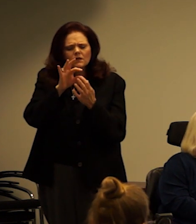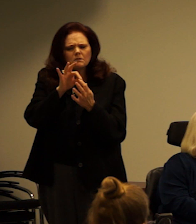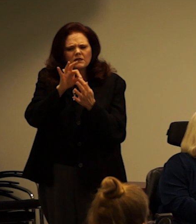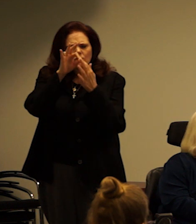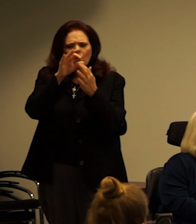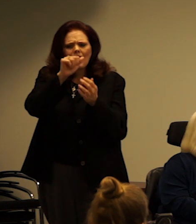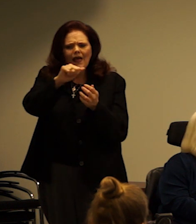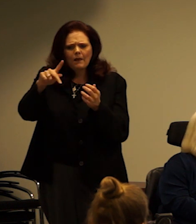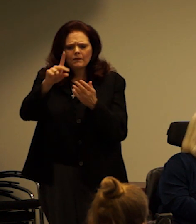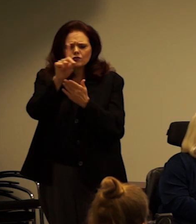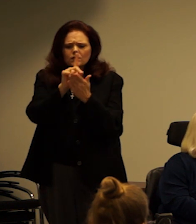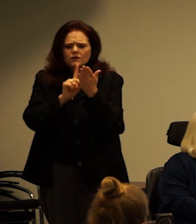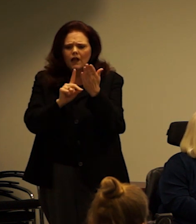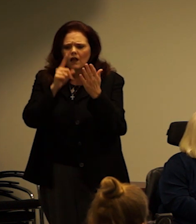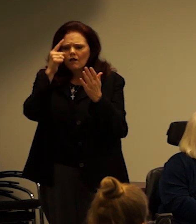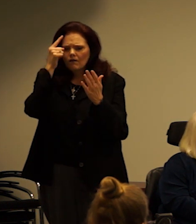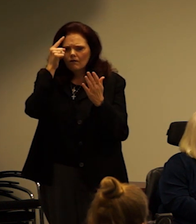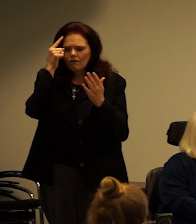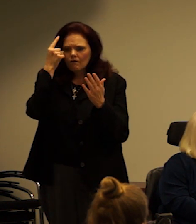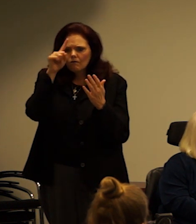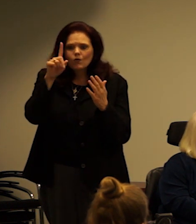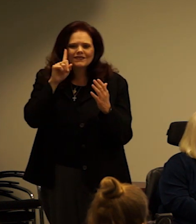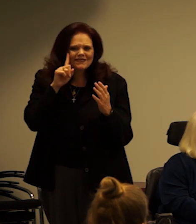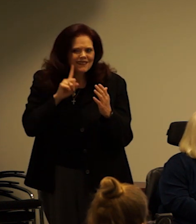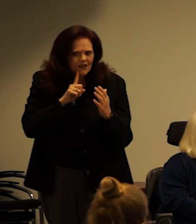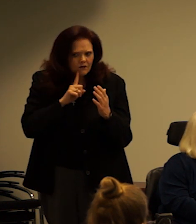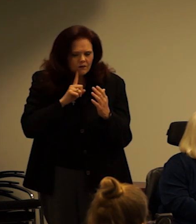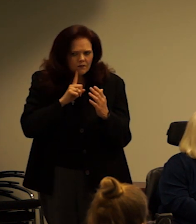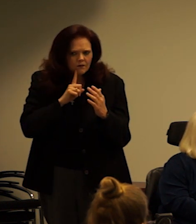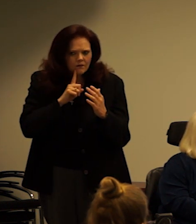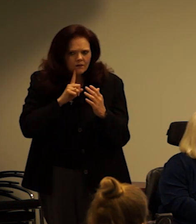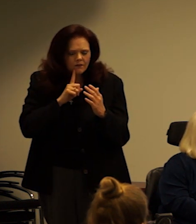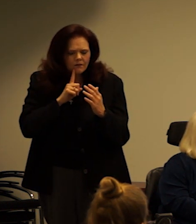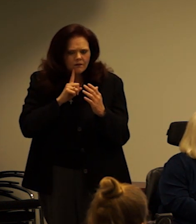have been designed for the deaf.